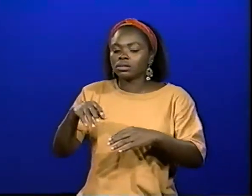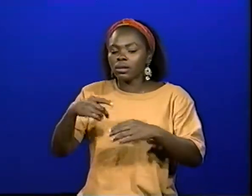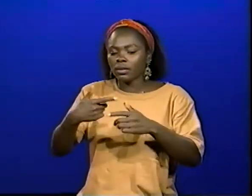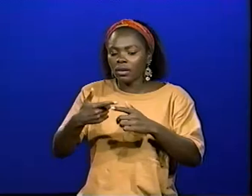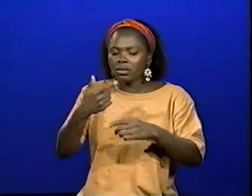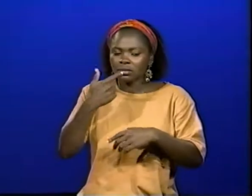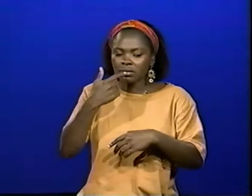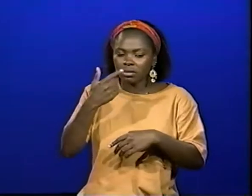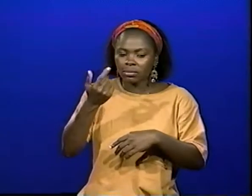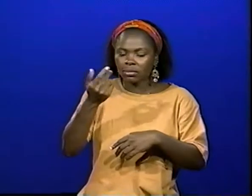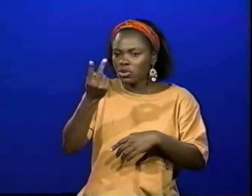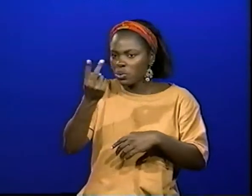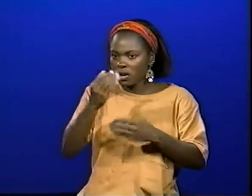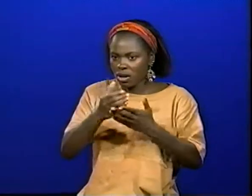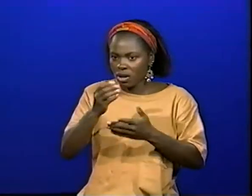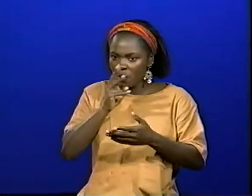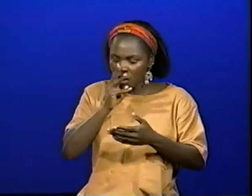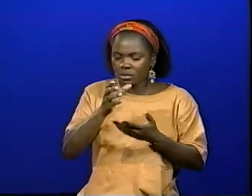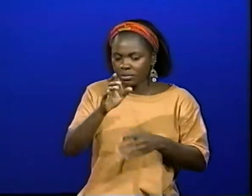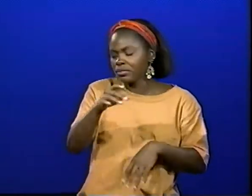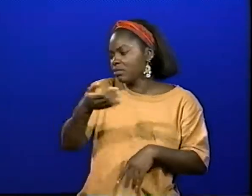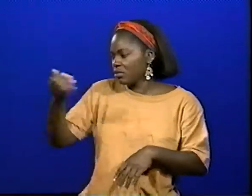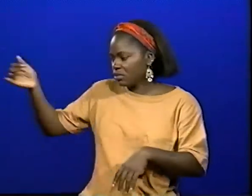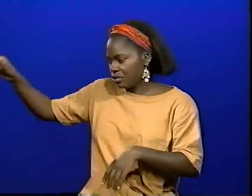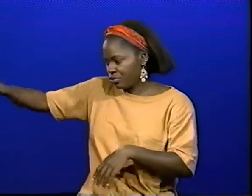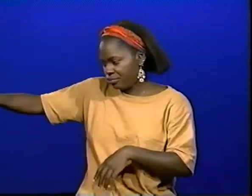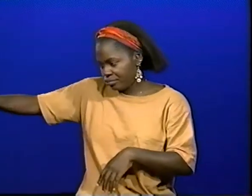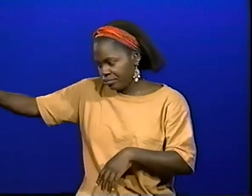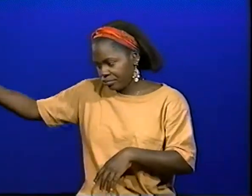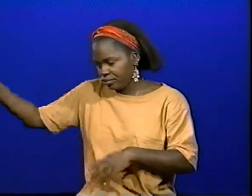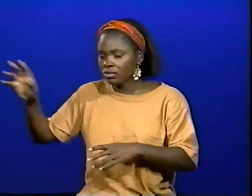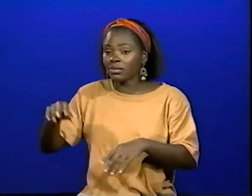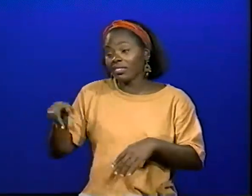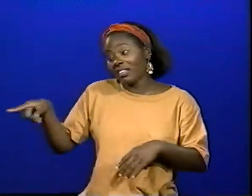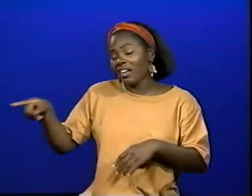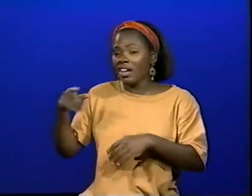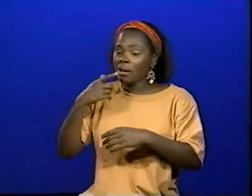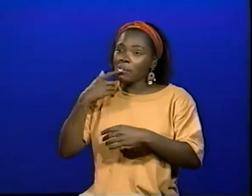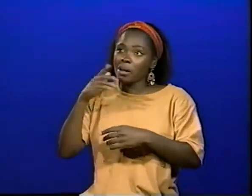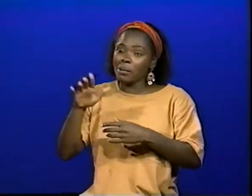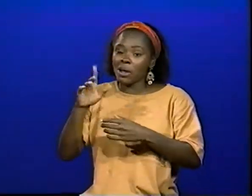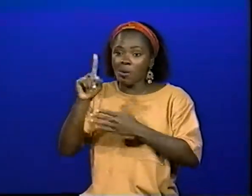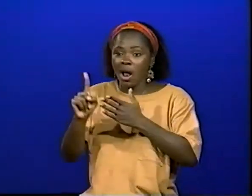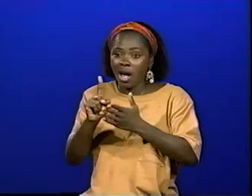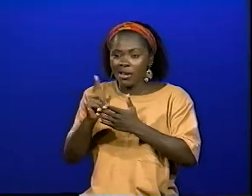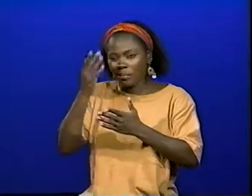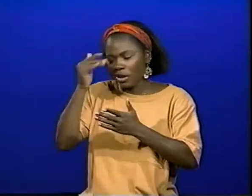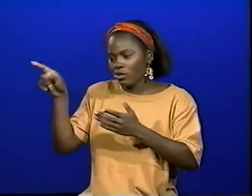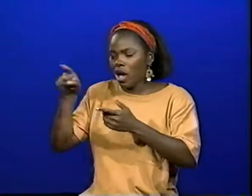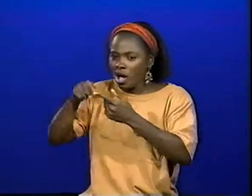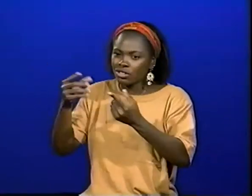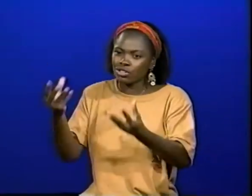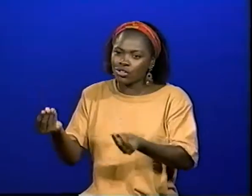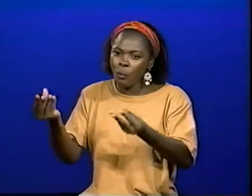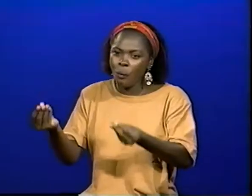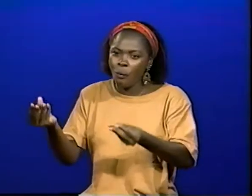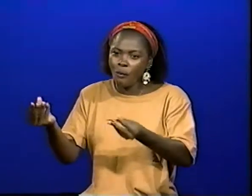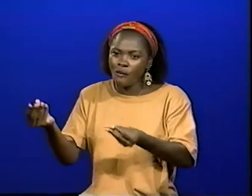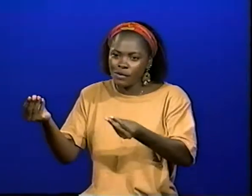them in the pot. You take about 2 cups of water and add that to the pot. I say that it's going to take about an hour